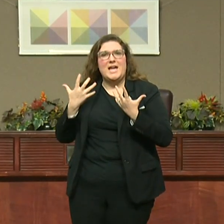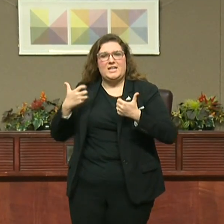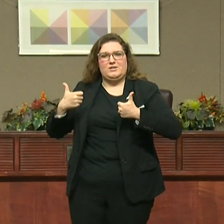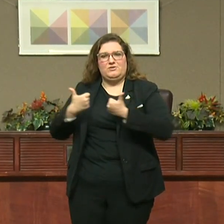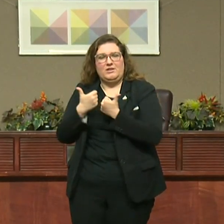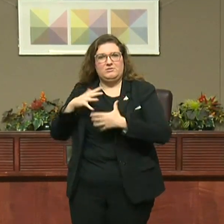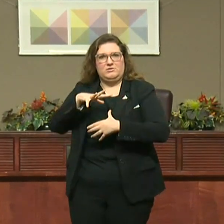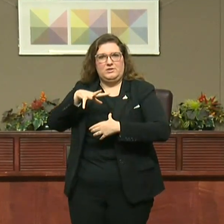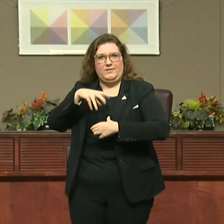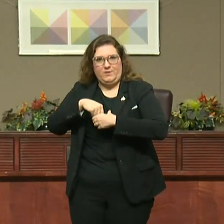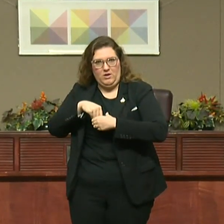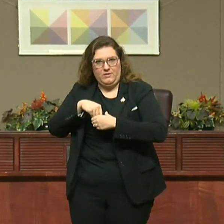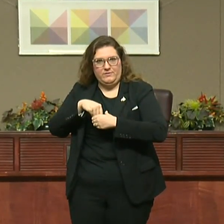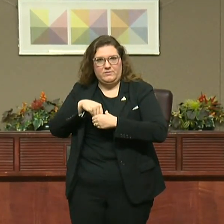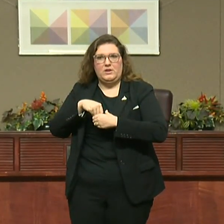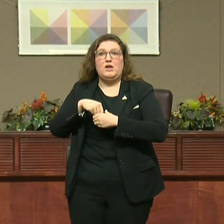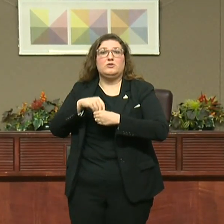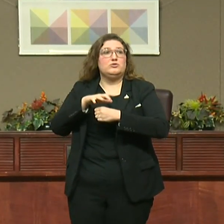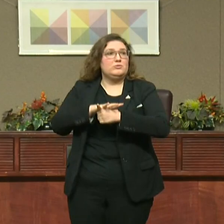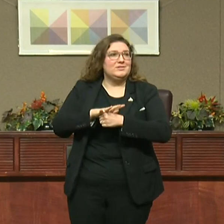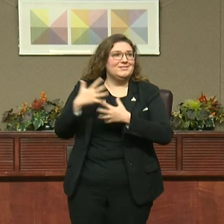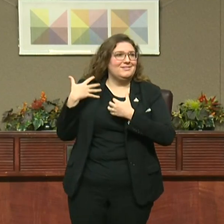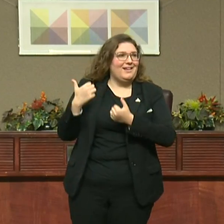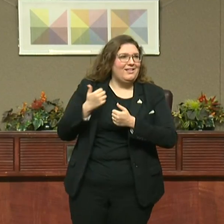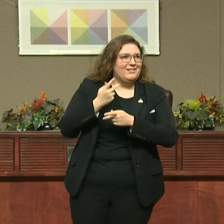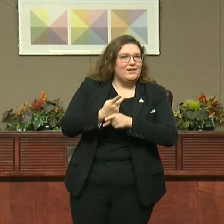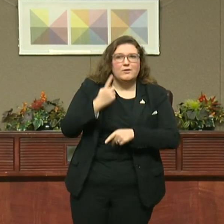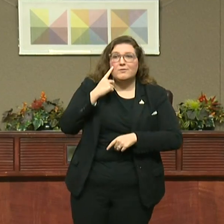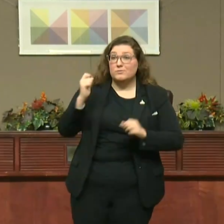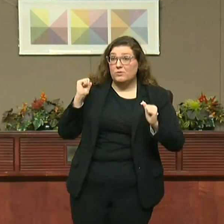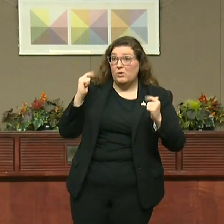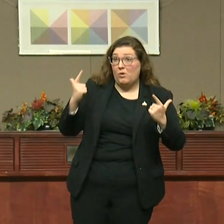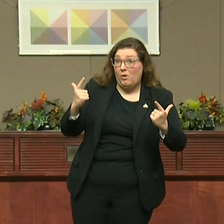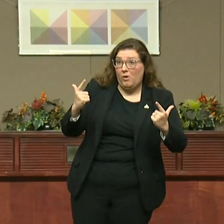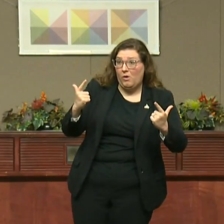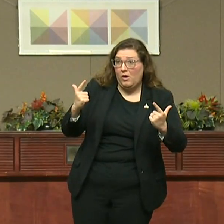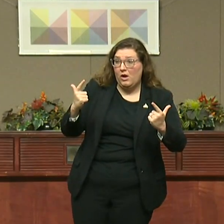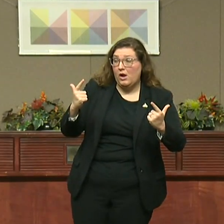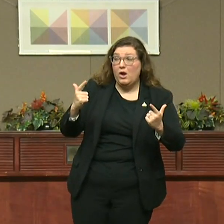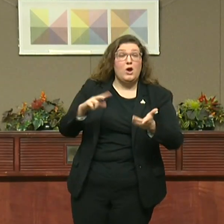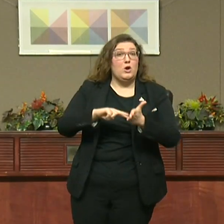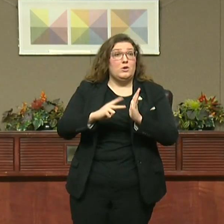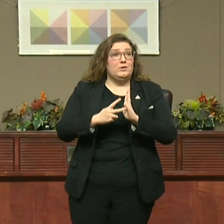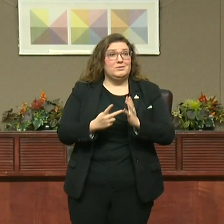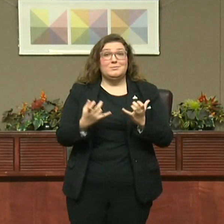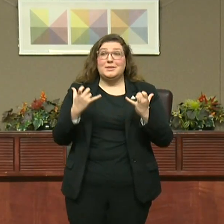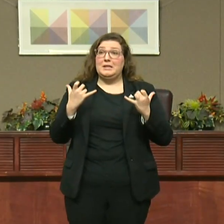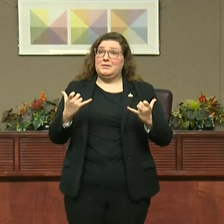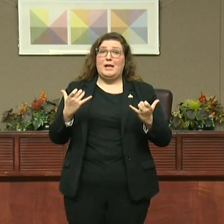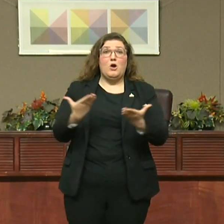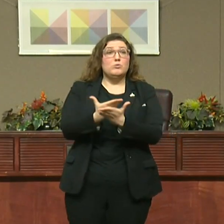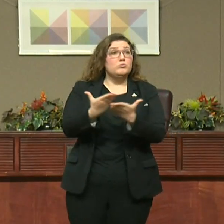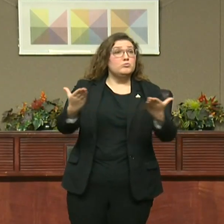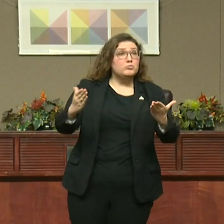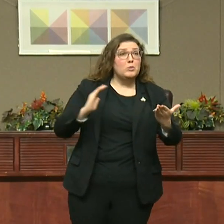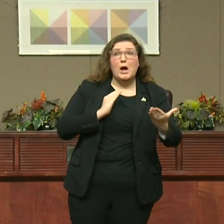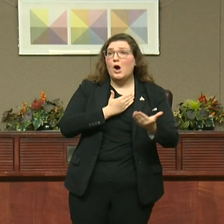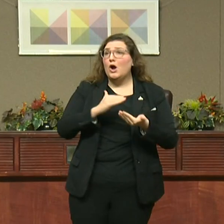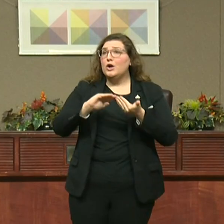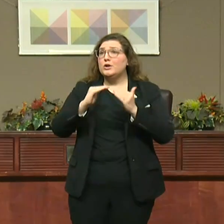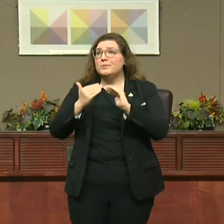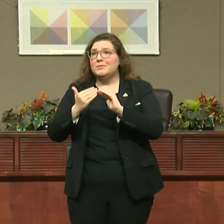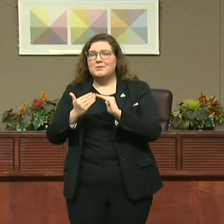overall health care. So this is not the time for our community, while we're in the midst